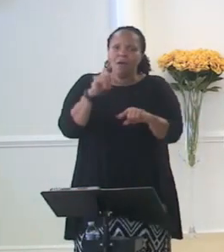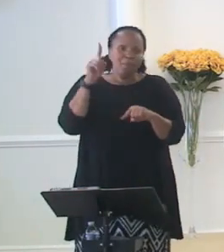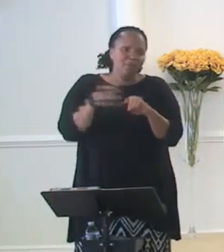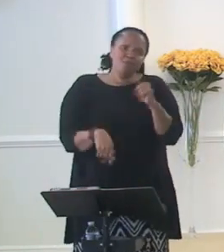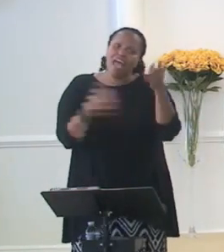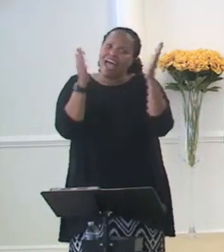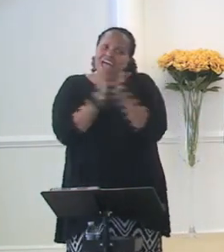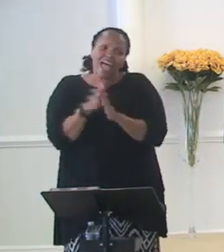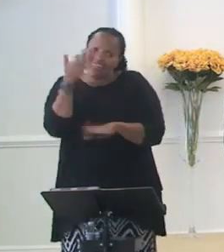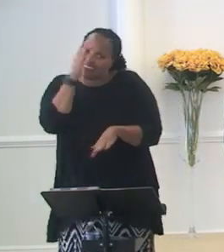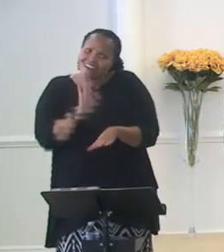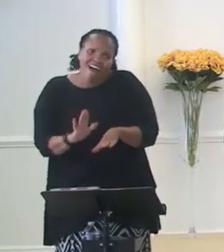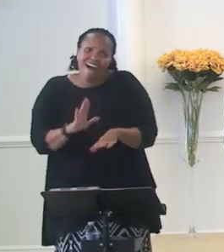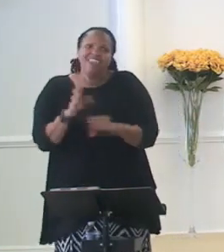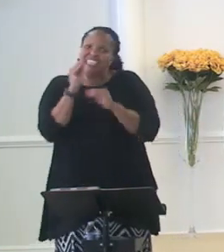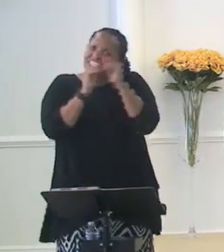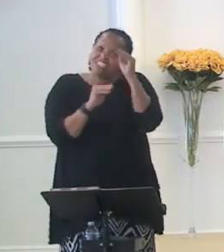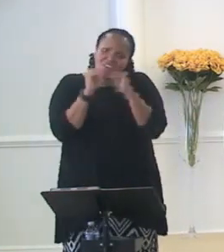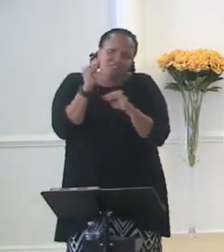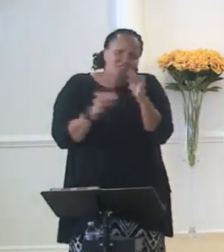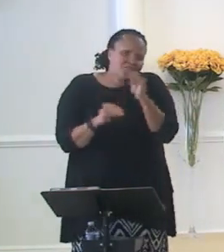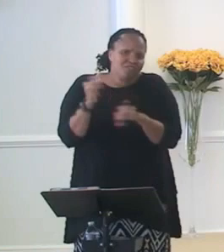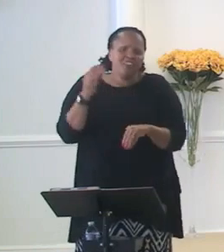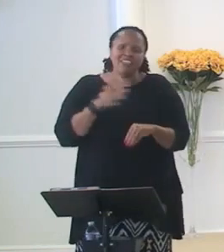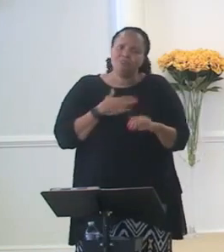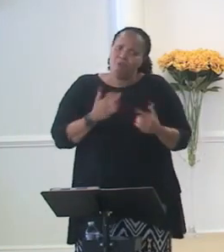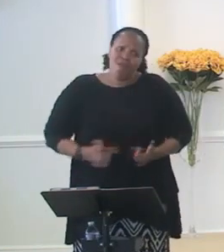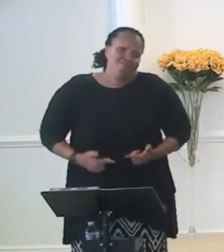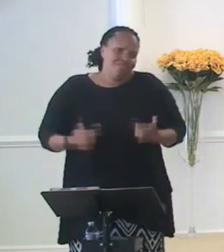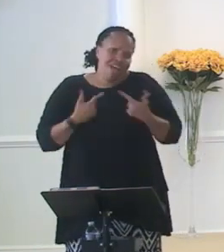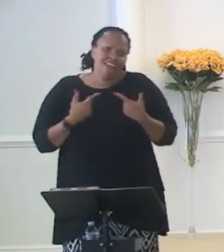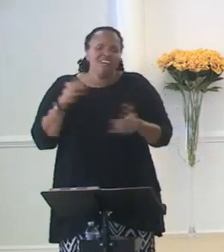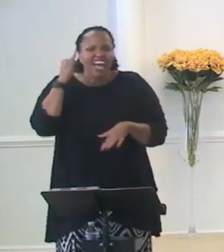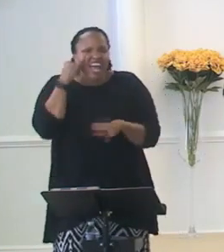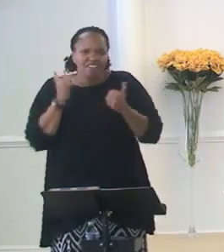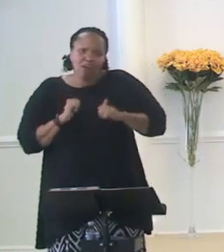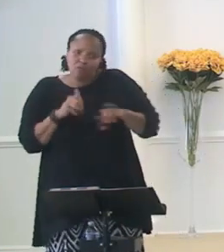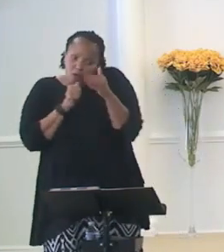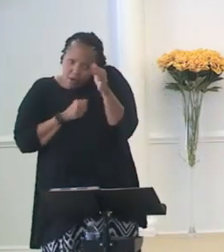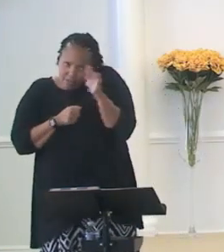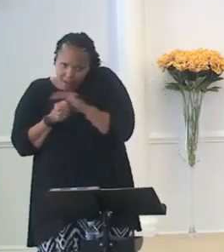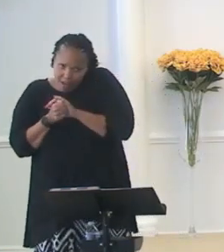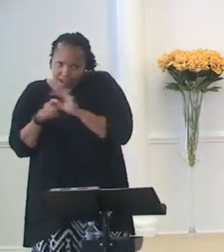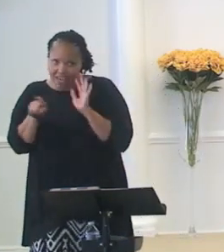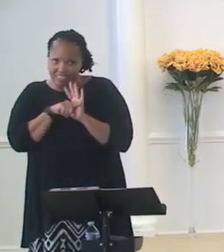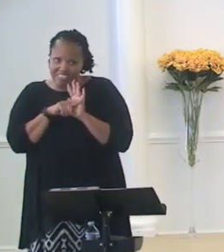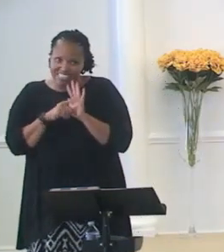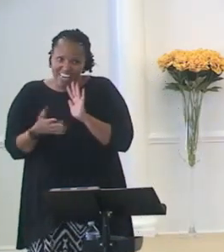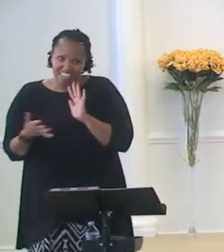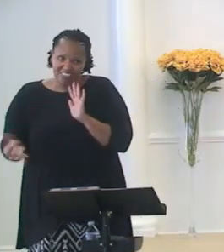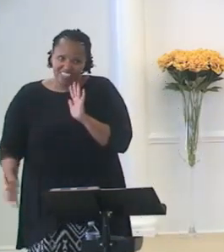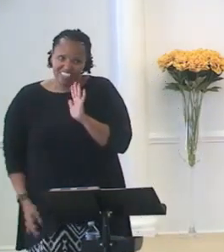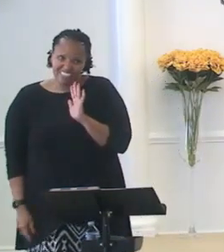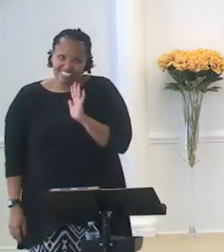ask God to mend the pieces in my life if I'm trying to hide the pieces from him.